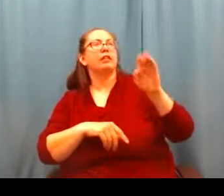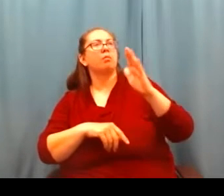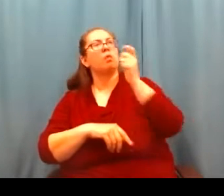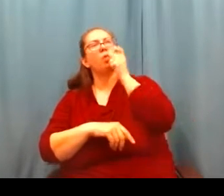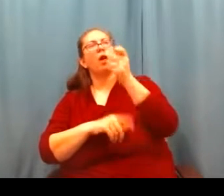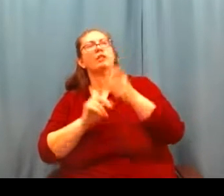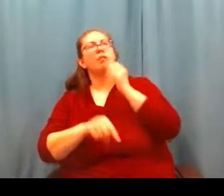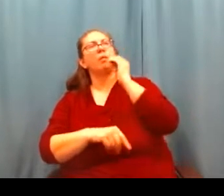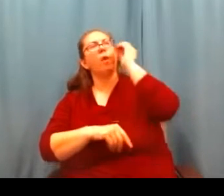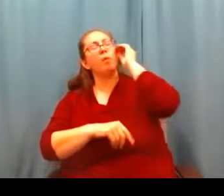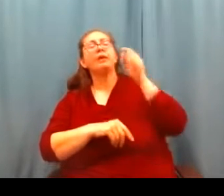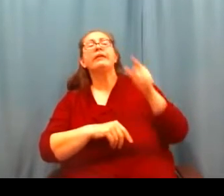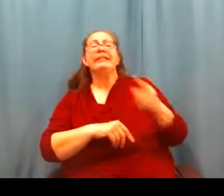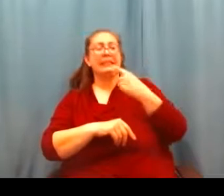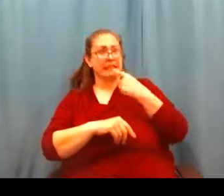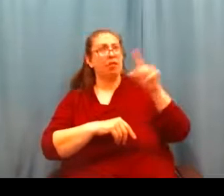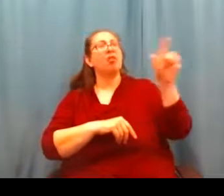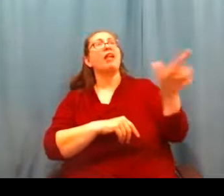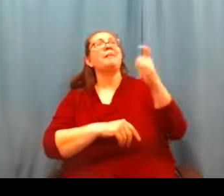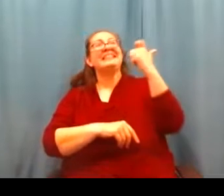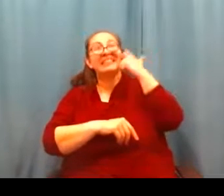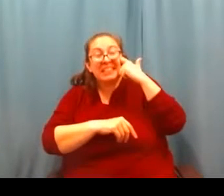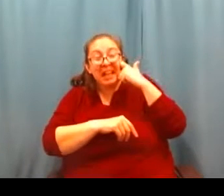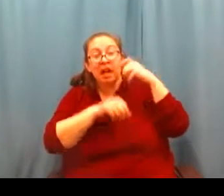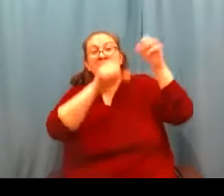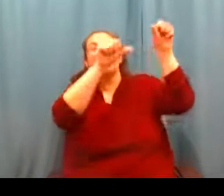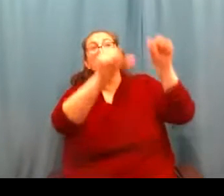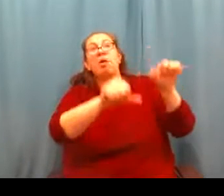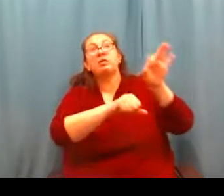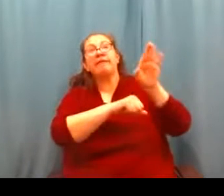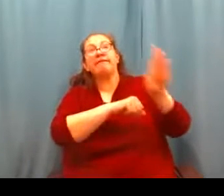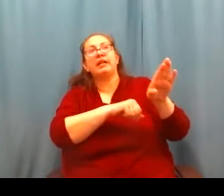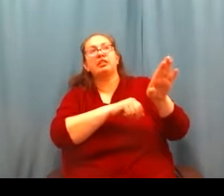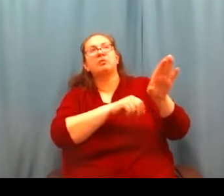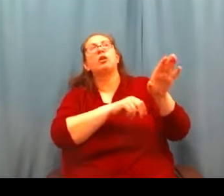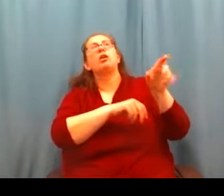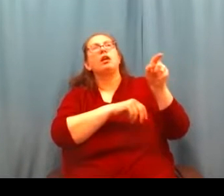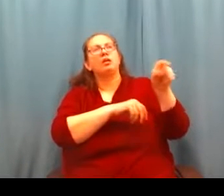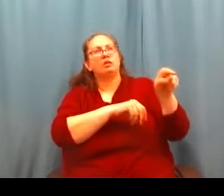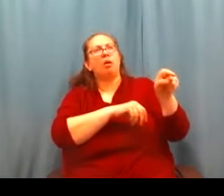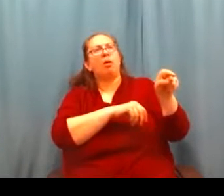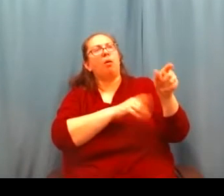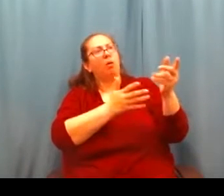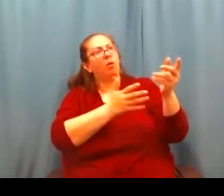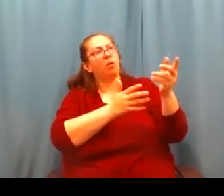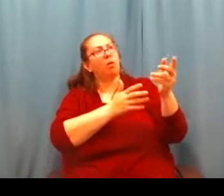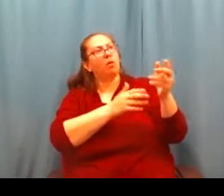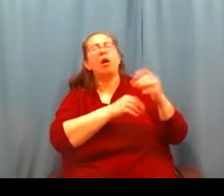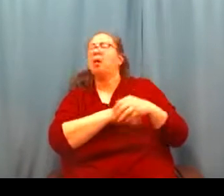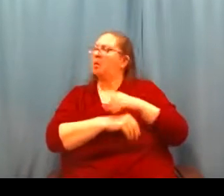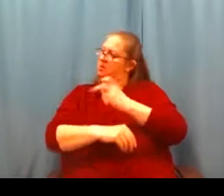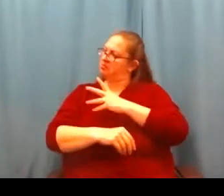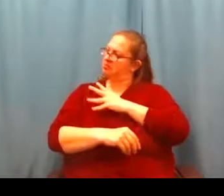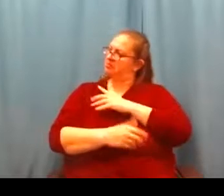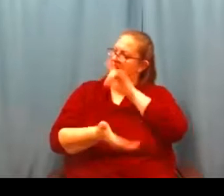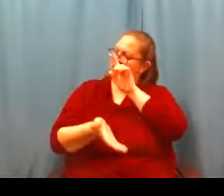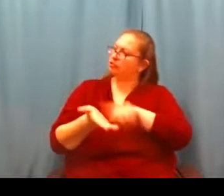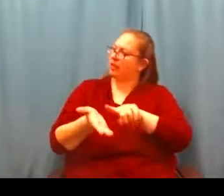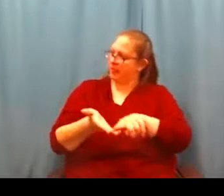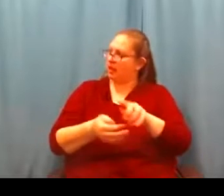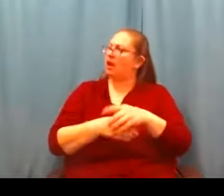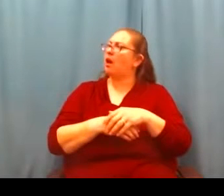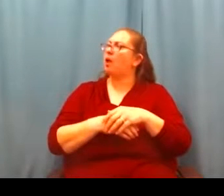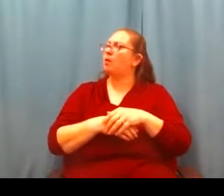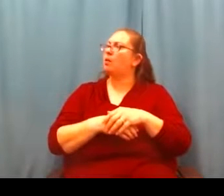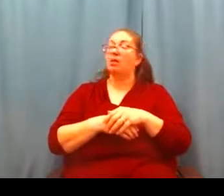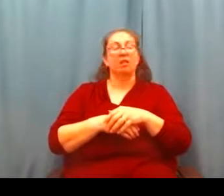the library actually did just post their plan on Facebook, so we'll be sure to check that out afterwards. Okay, good. We'll check that out. So Mayor, if you want to go ahead and wrap us